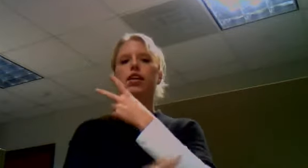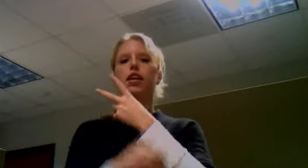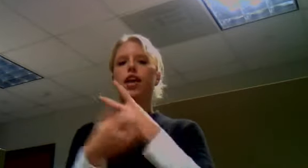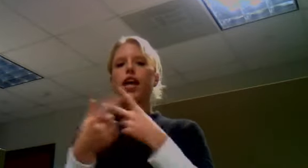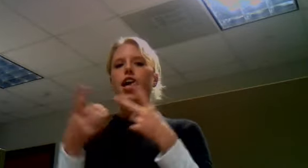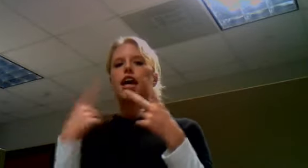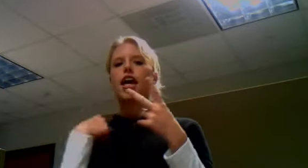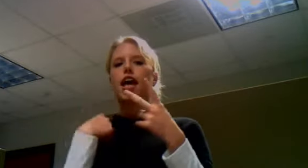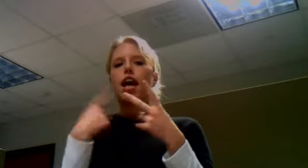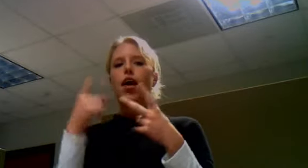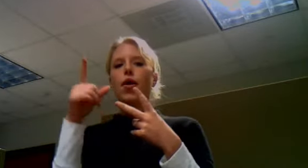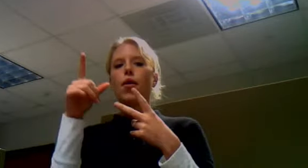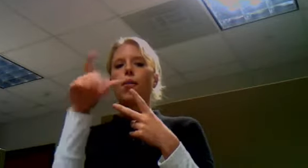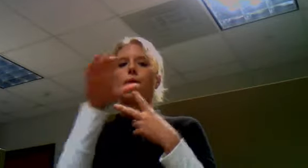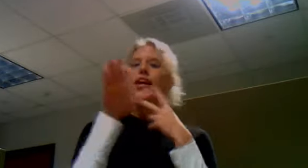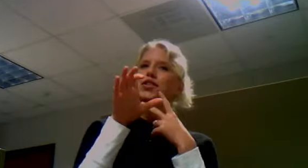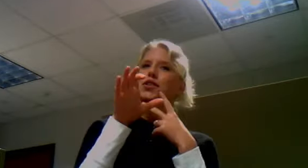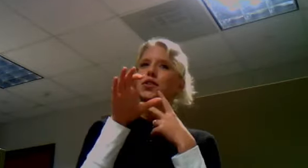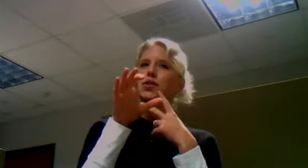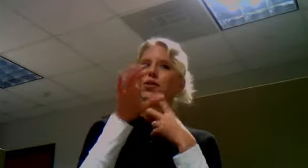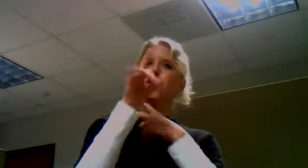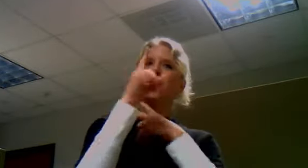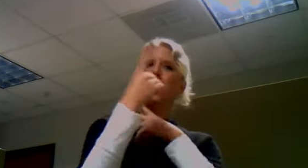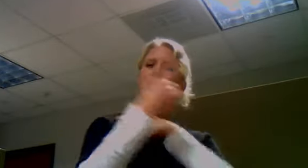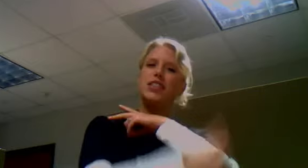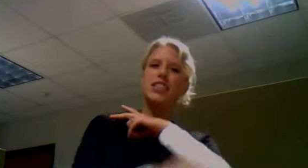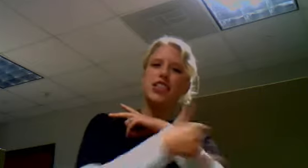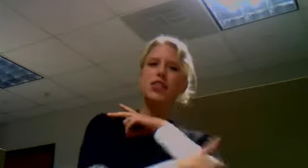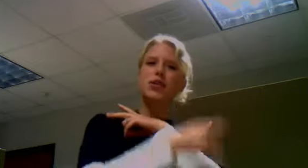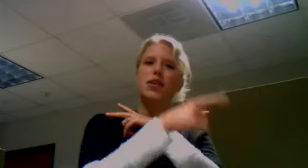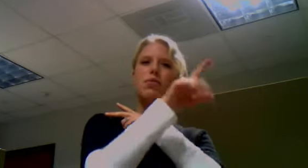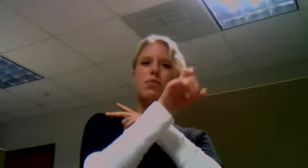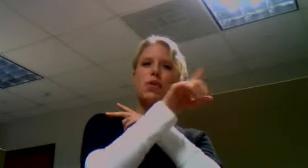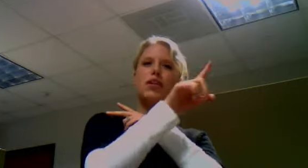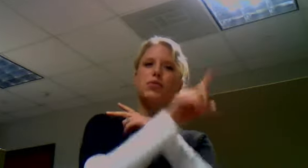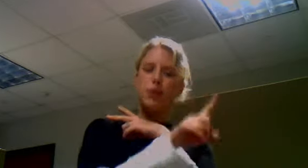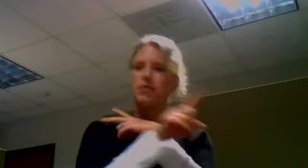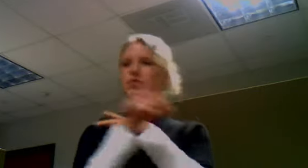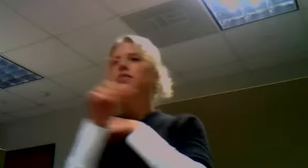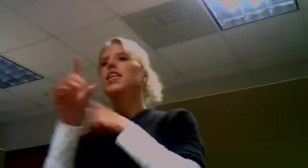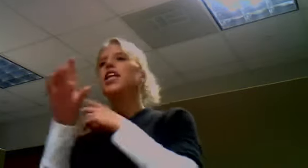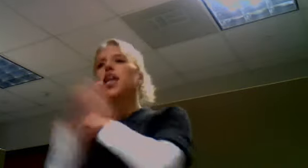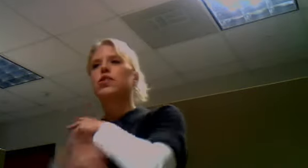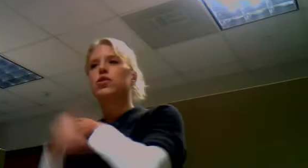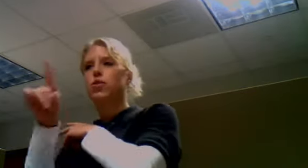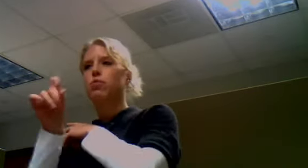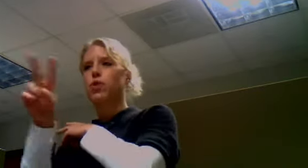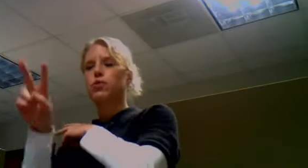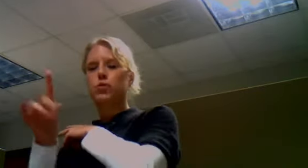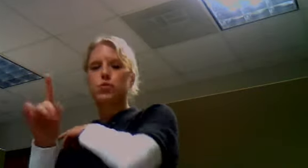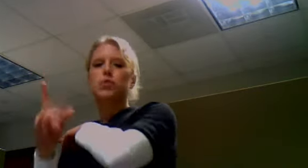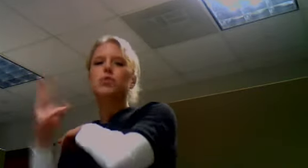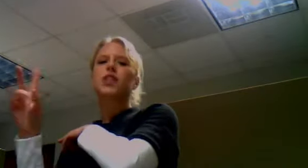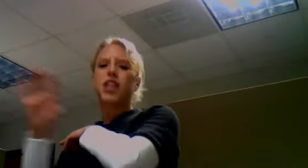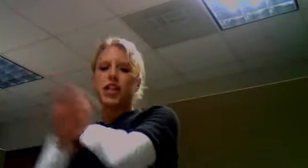country, country one, and the other country, country two. Country one has a systematic advantage